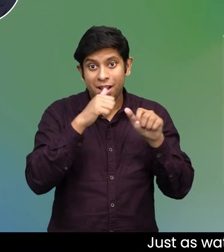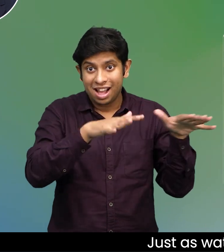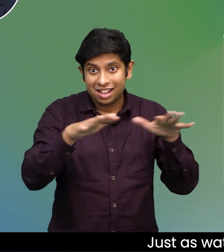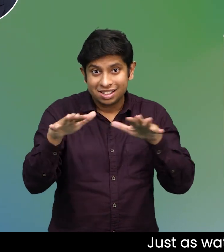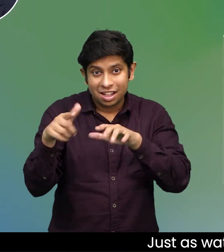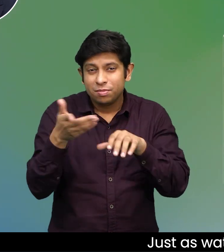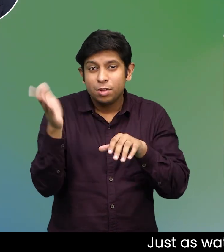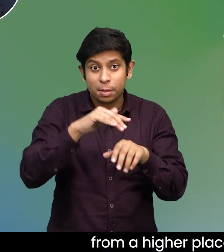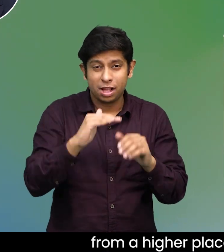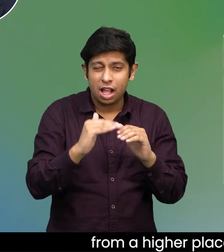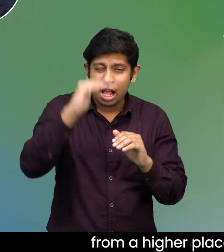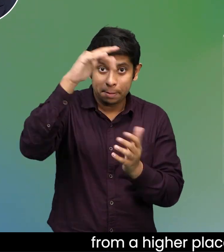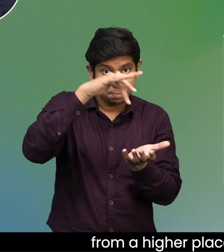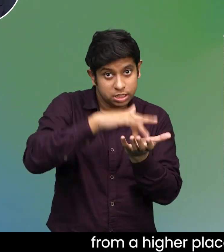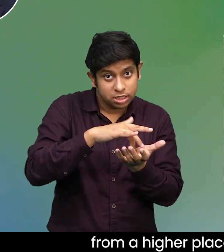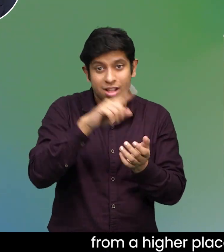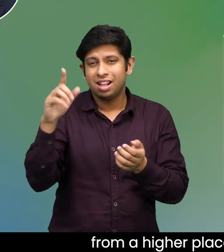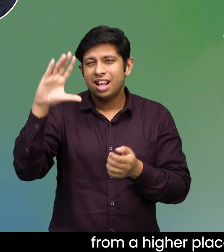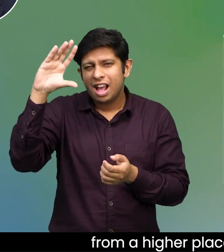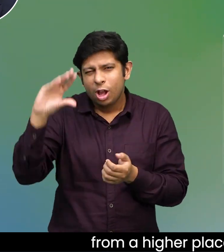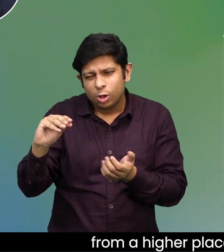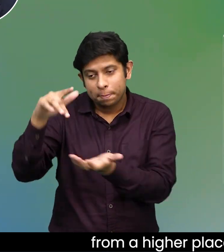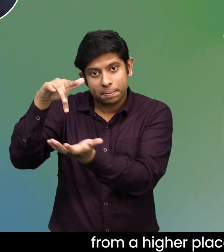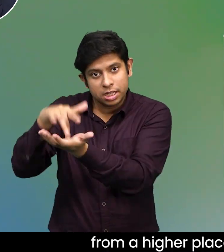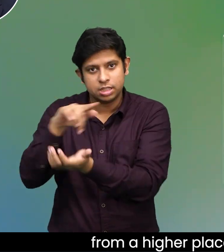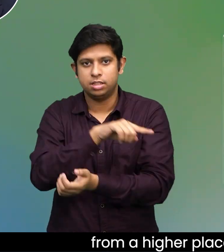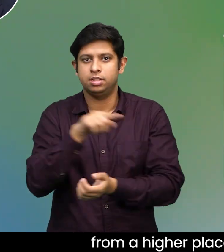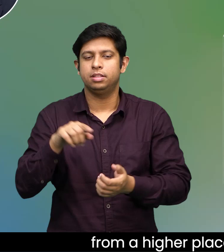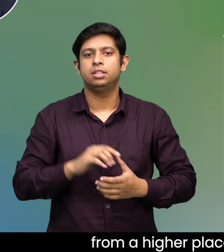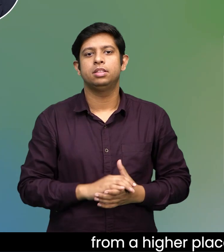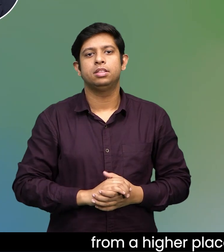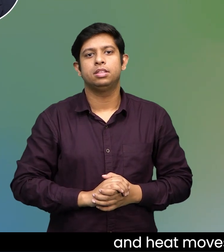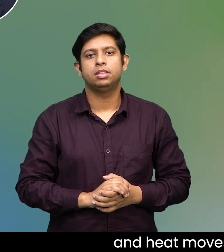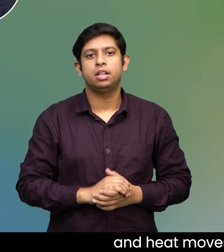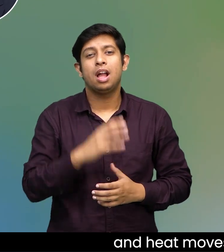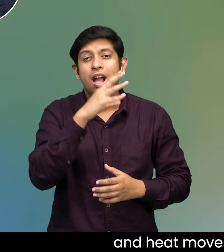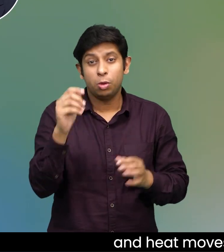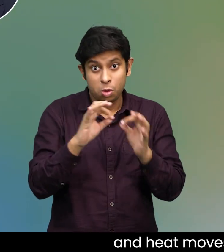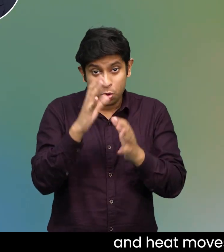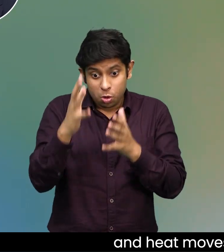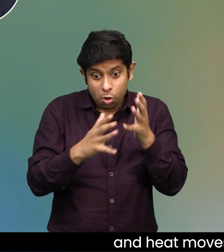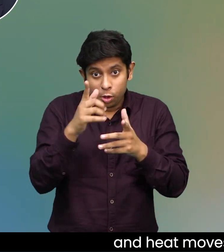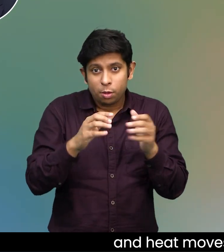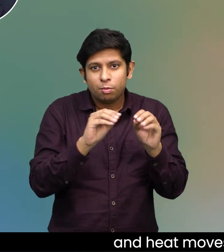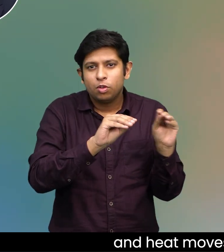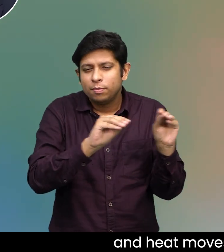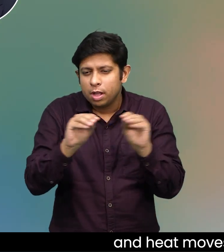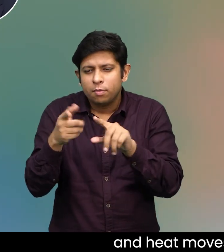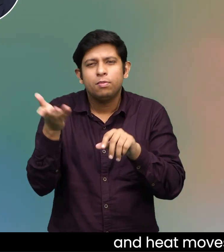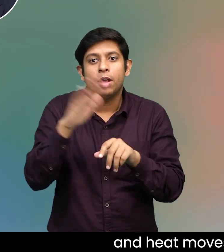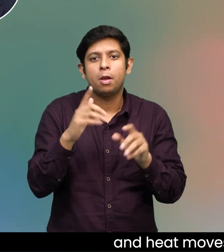Just as water moves from a higher place to a lower place, and heat